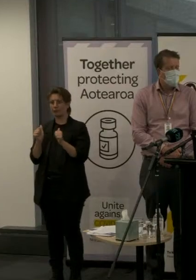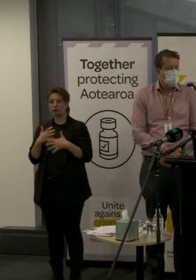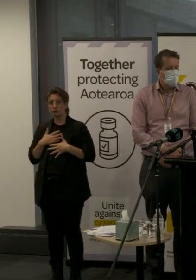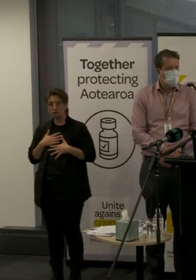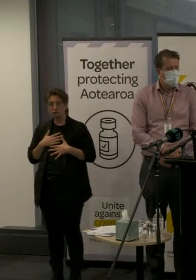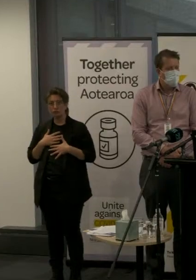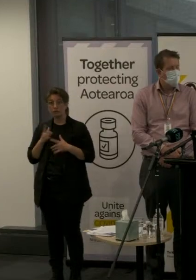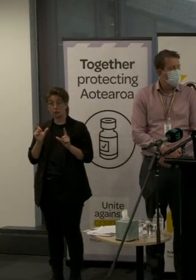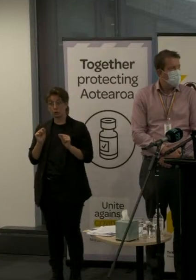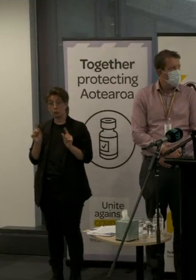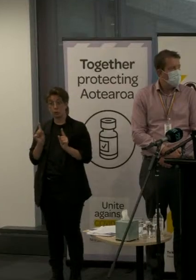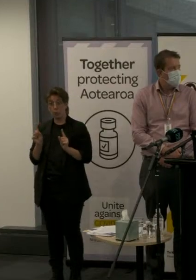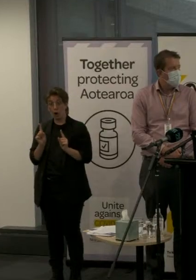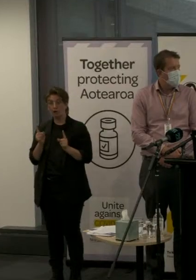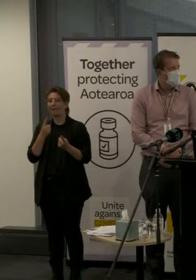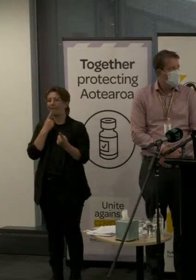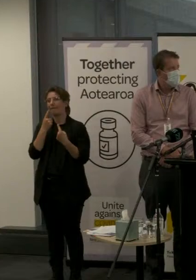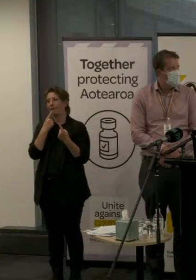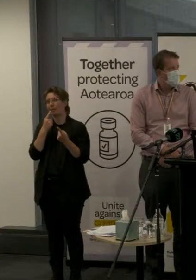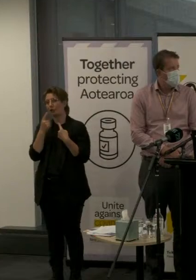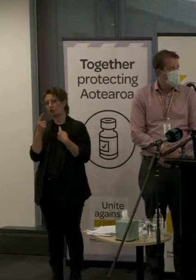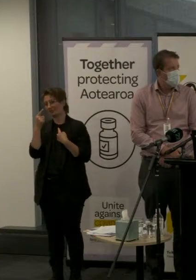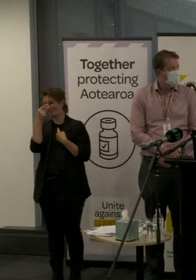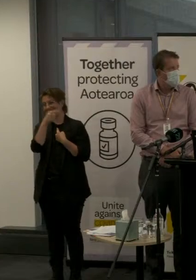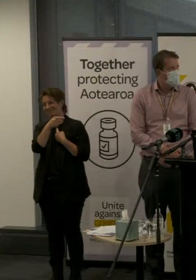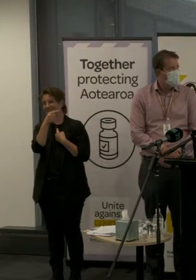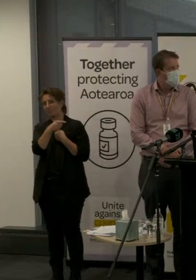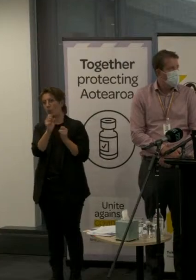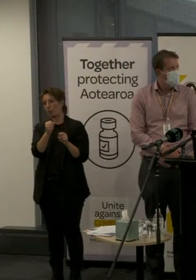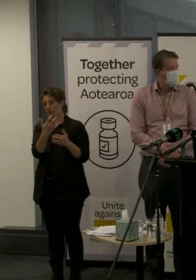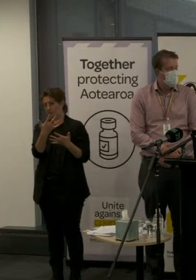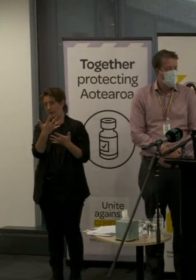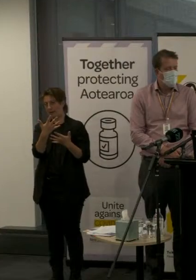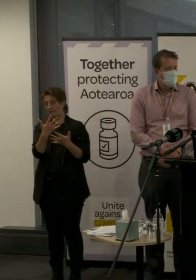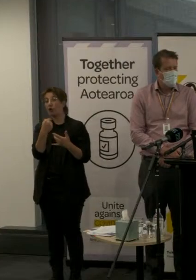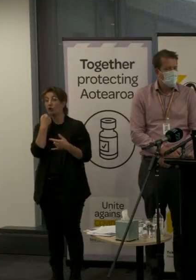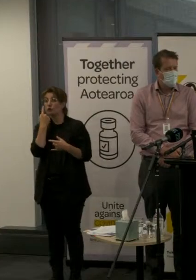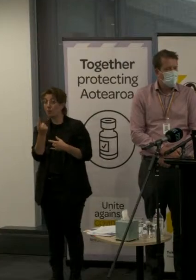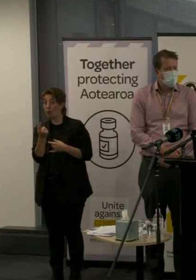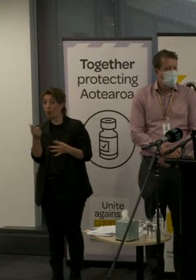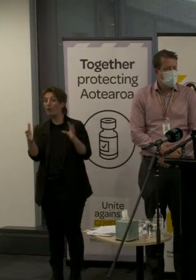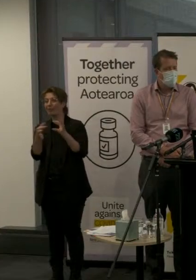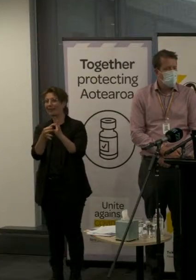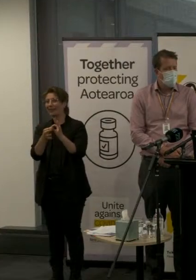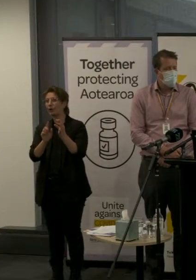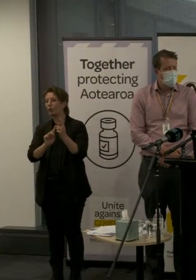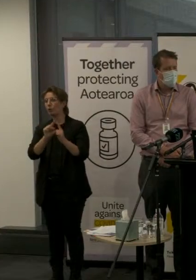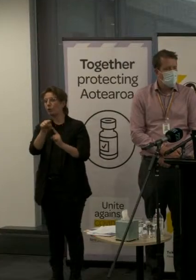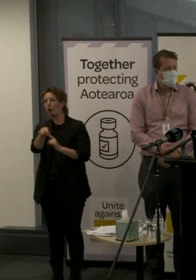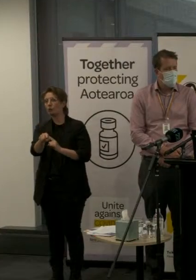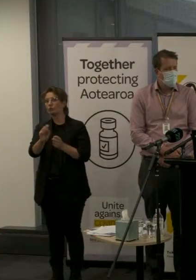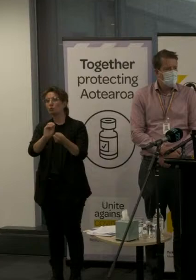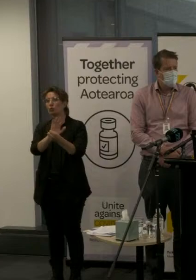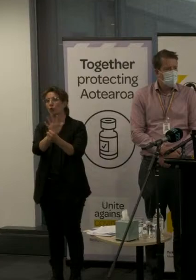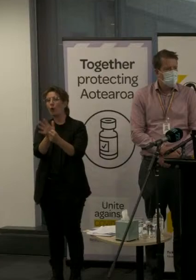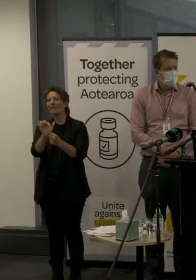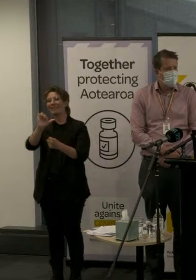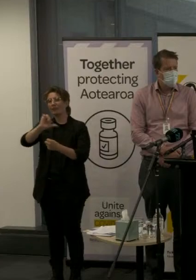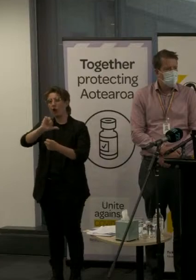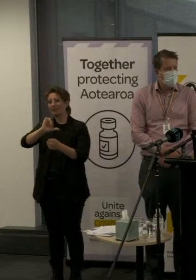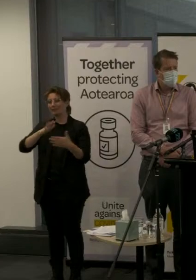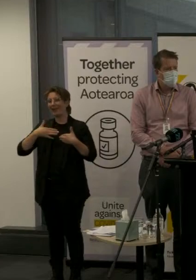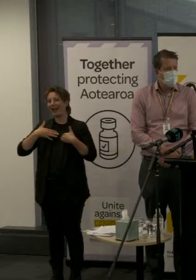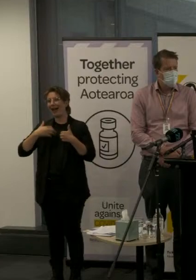will come through to the COVID-19 Health Hub, which has been designed to make